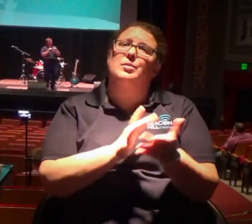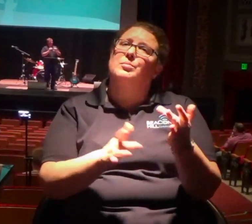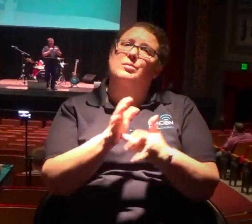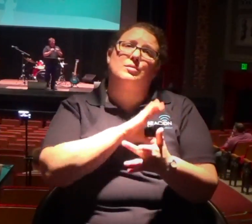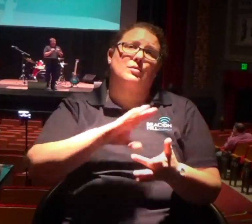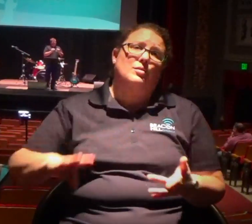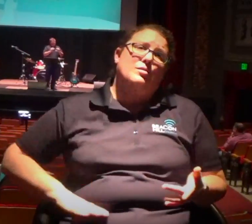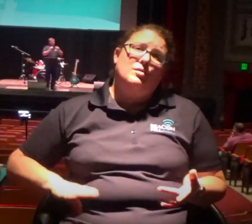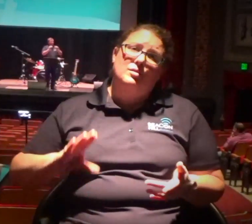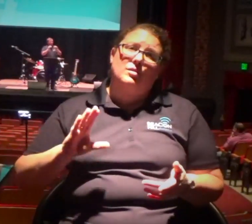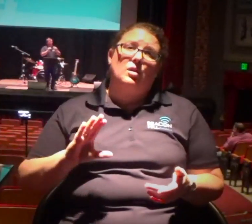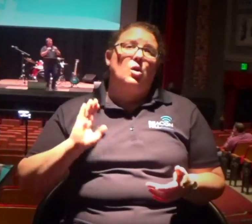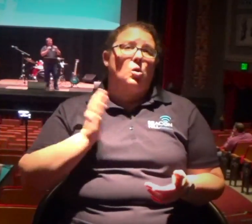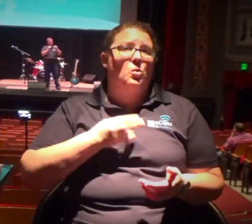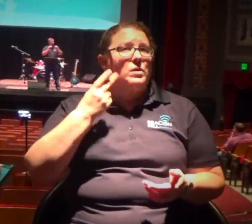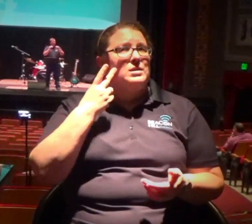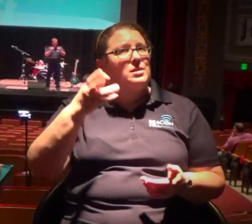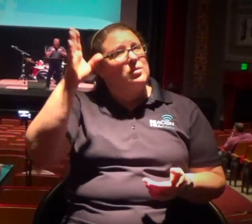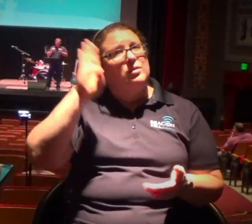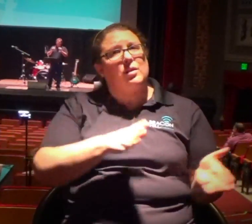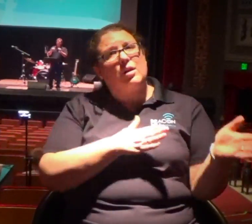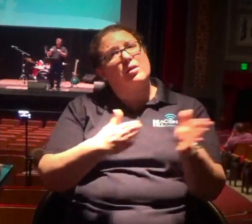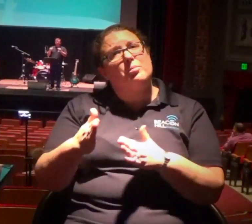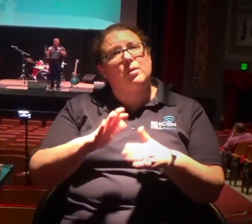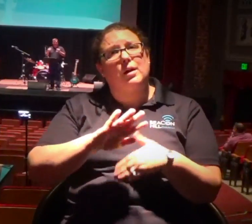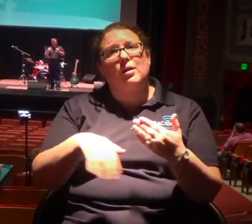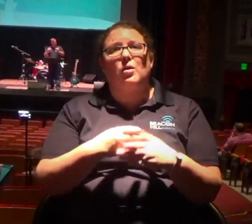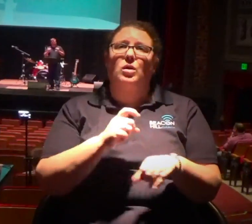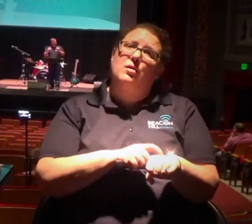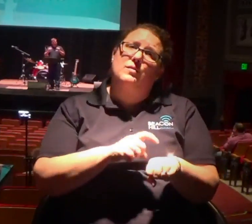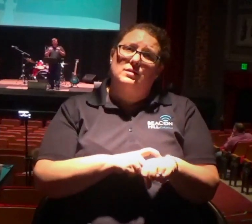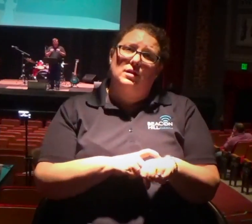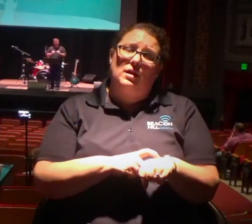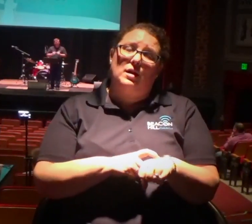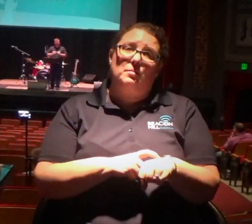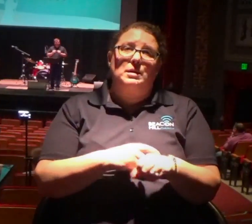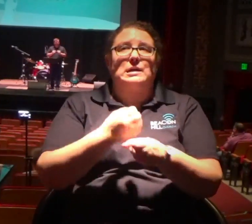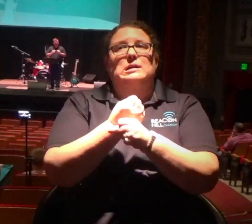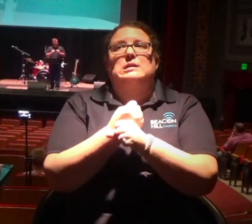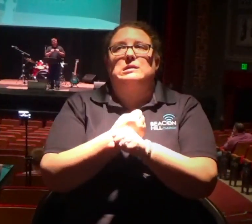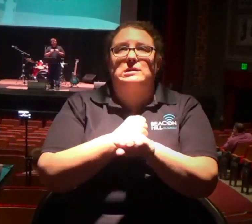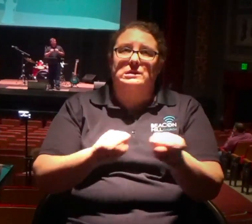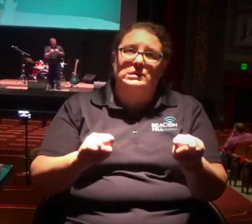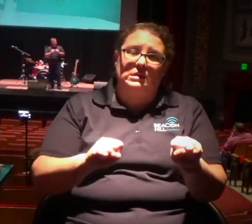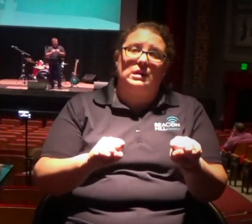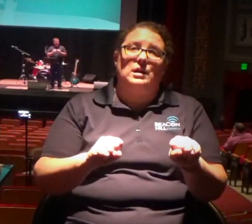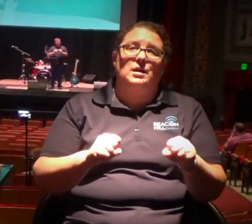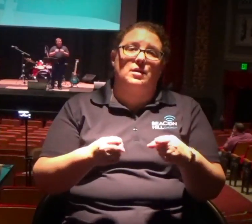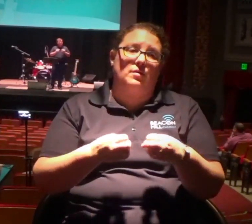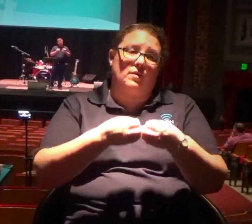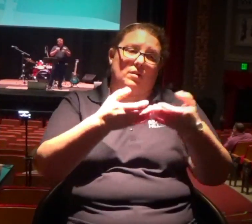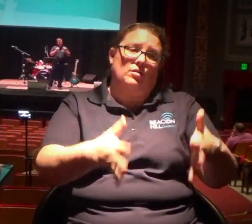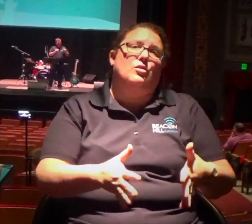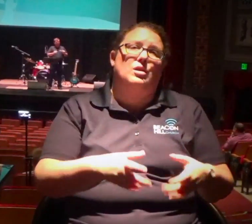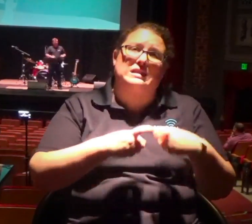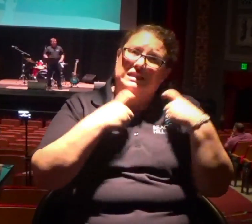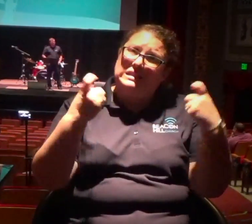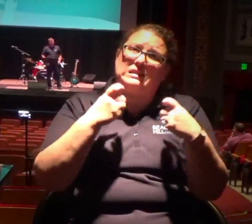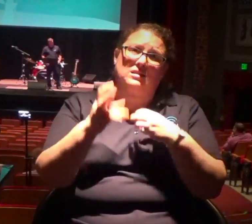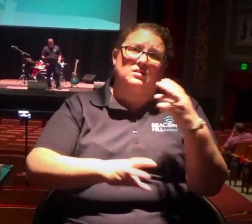the time to reconcile a lost and sinful world to him. And the only way that they could do that was if his son would give his